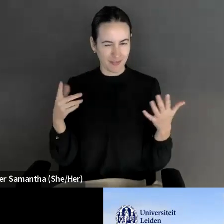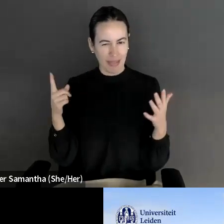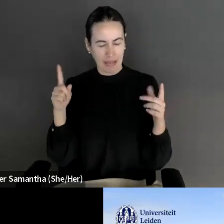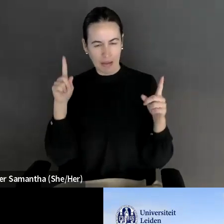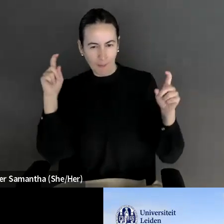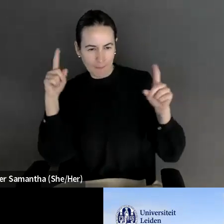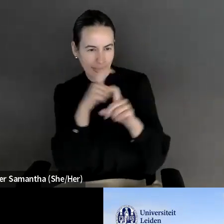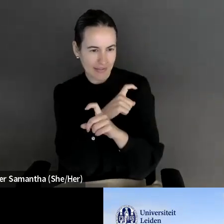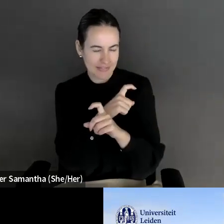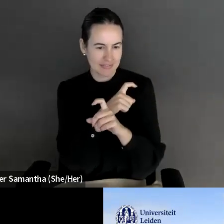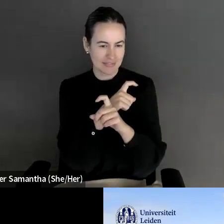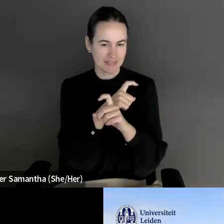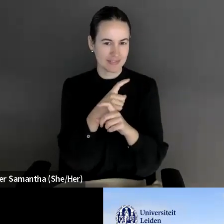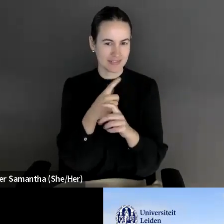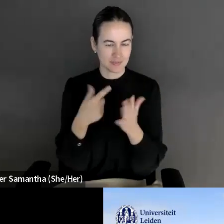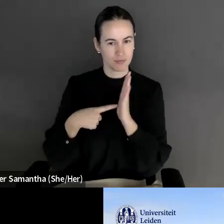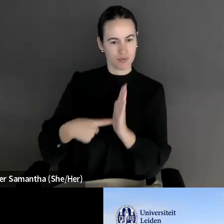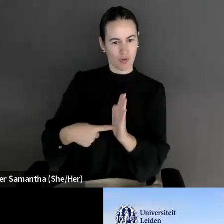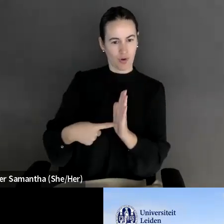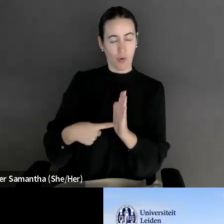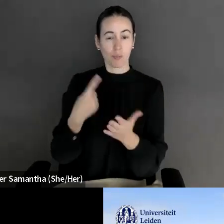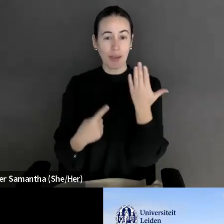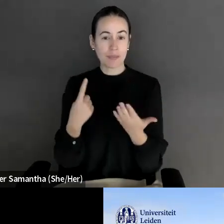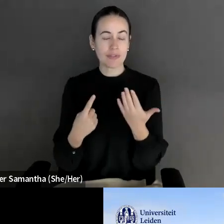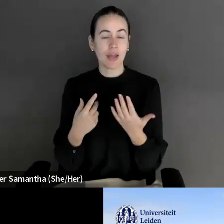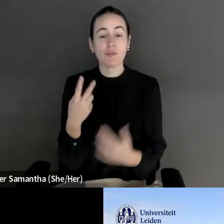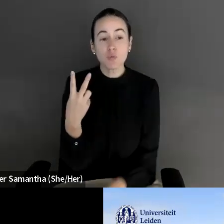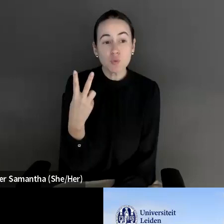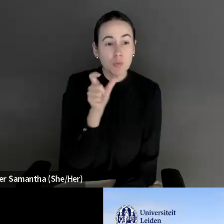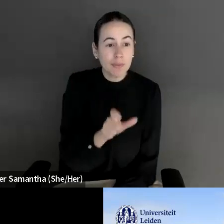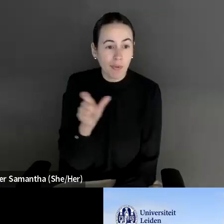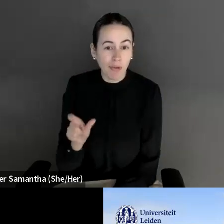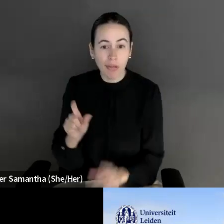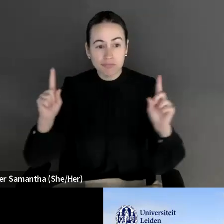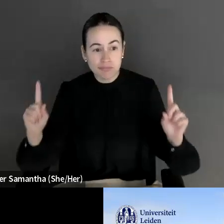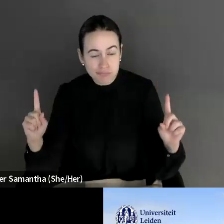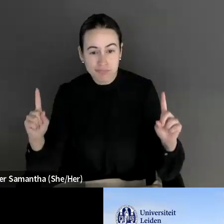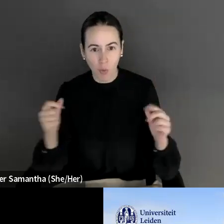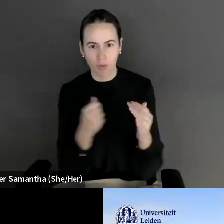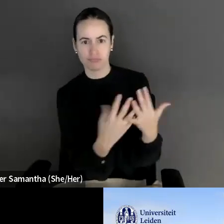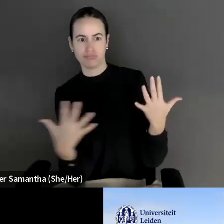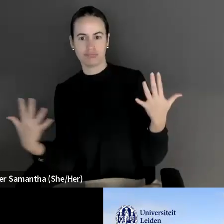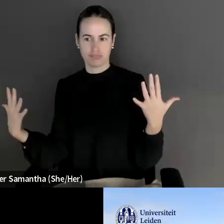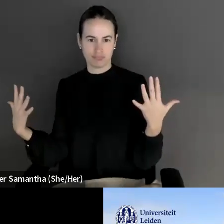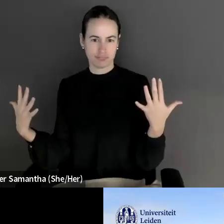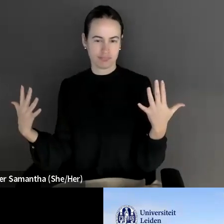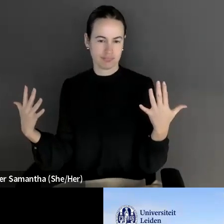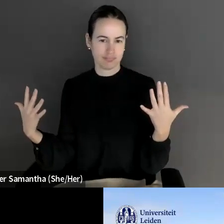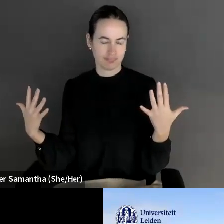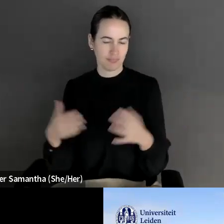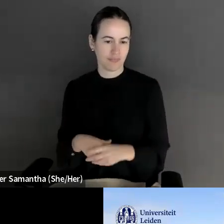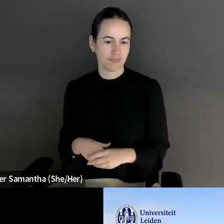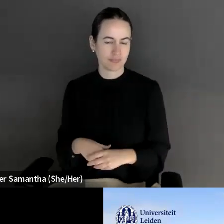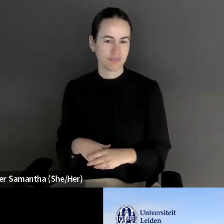by having just a couple of people to place or more people to place. But we did not